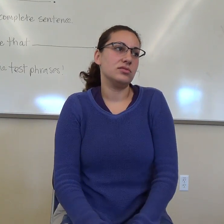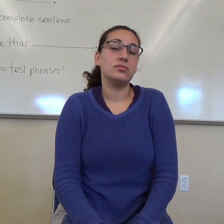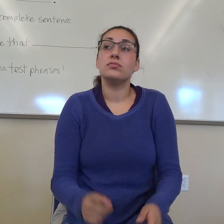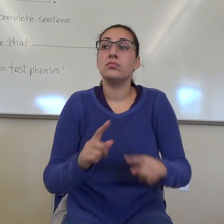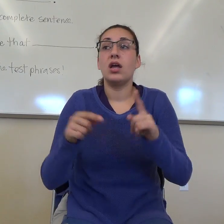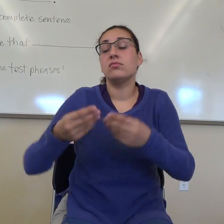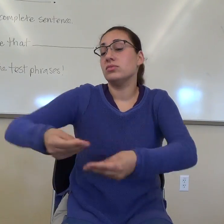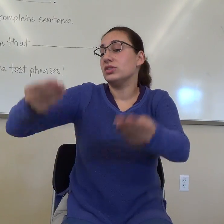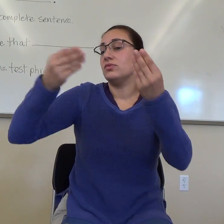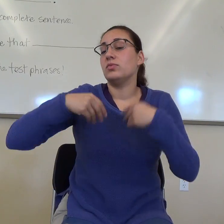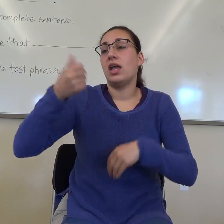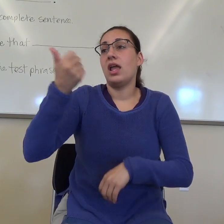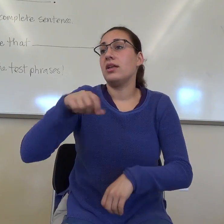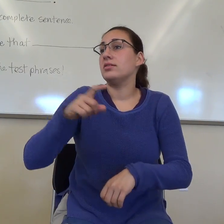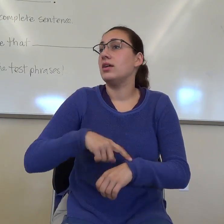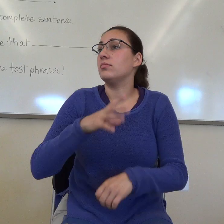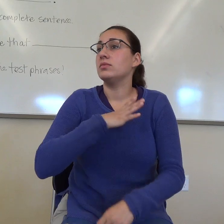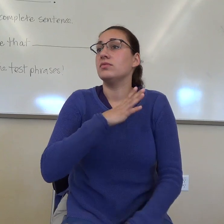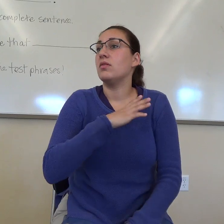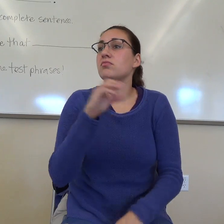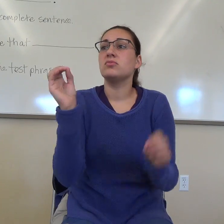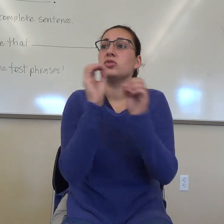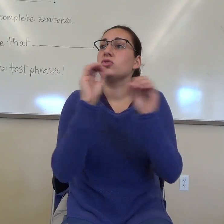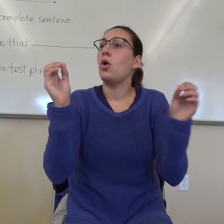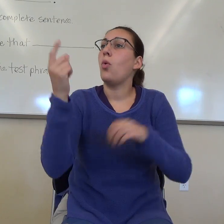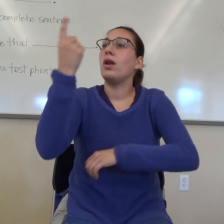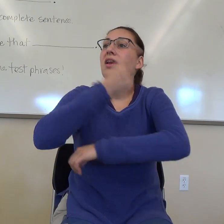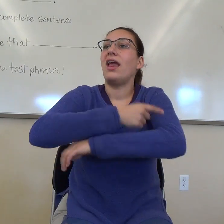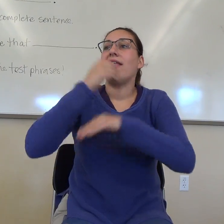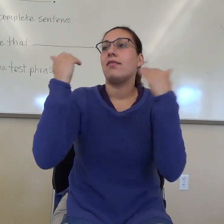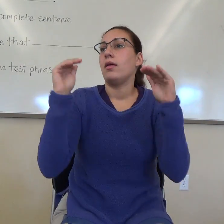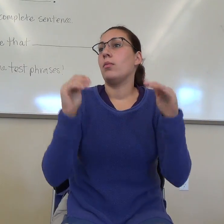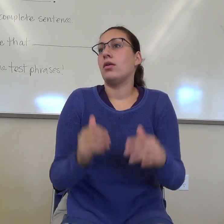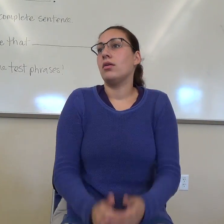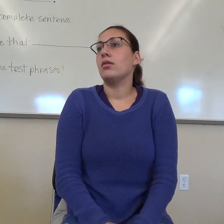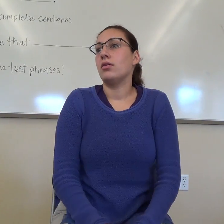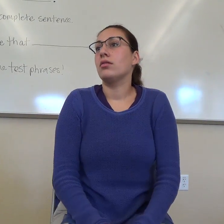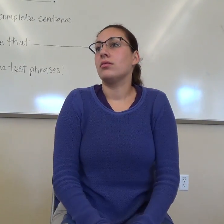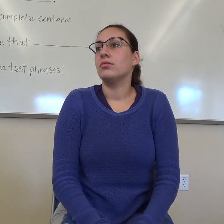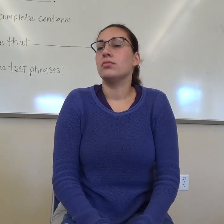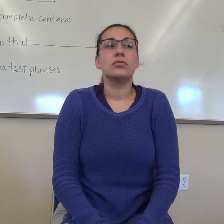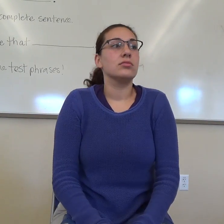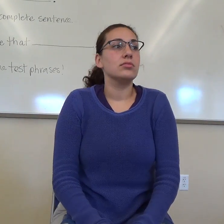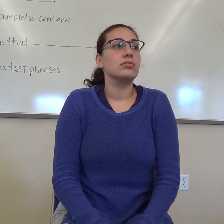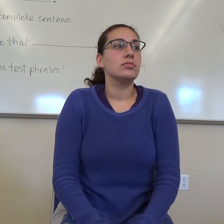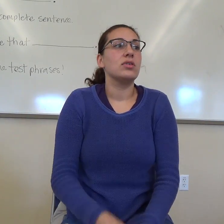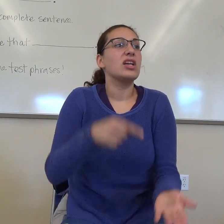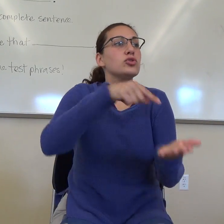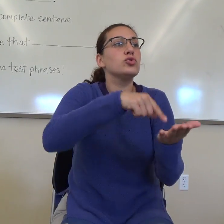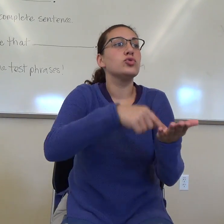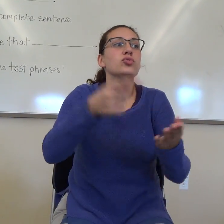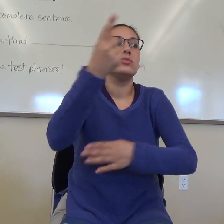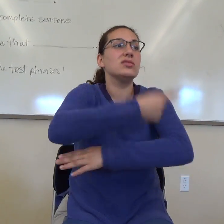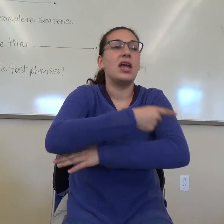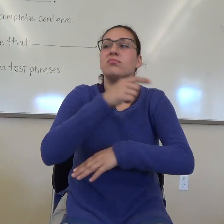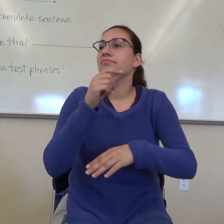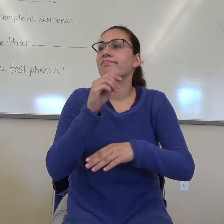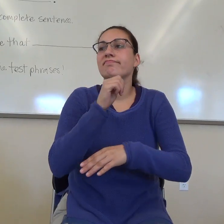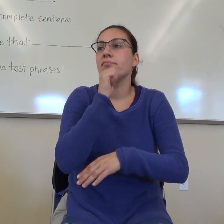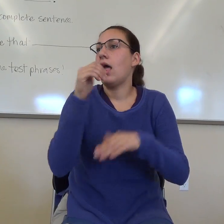time. I didn't put a deadline. I didn't put a pink sheet deadline. Okay? So go to the Reading Center or